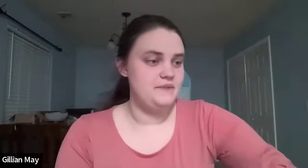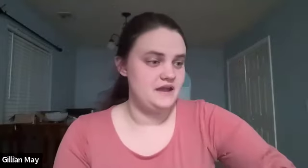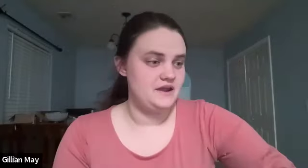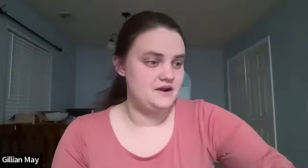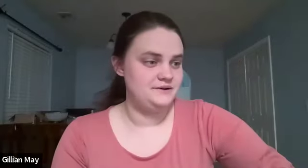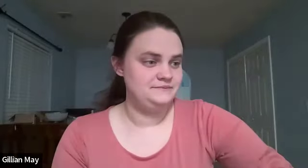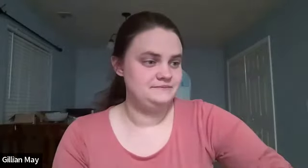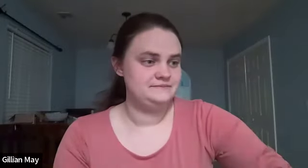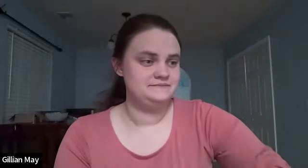Bear,